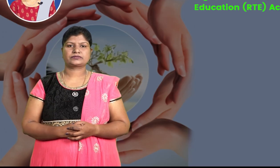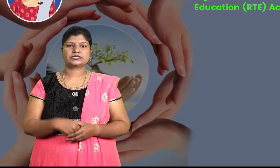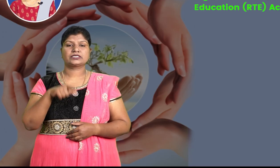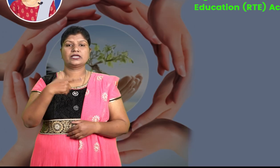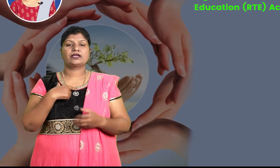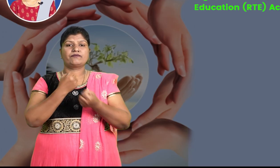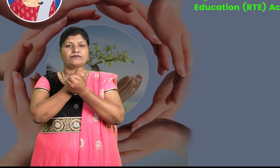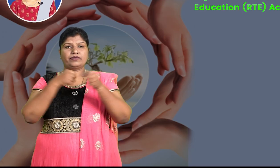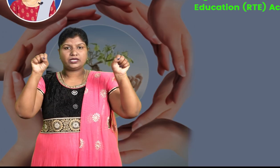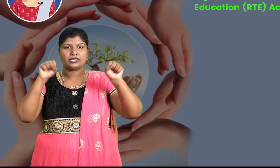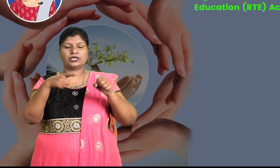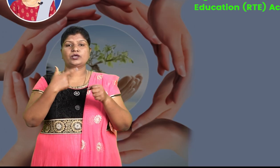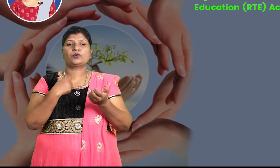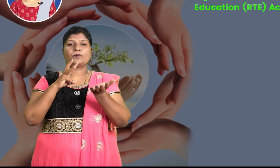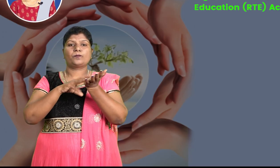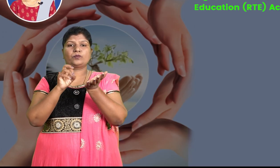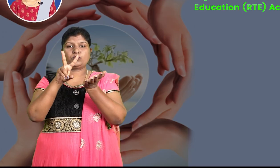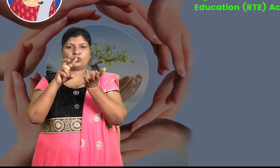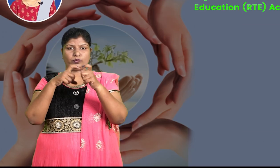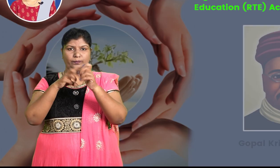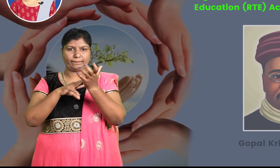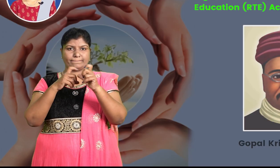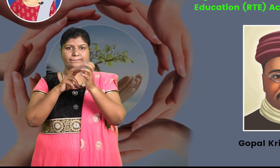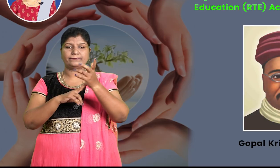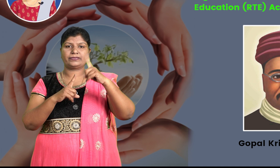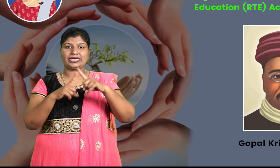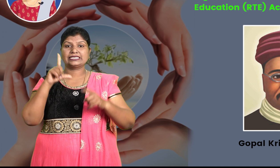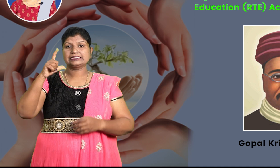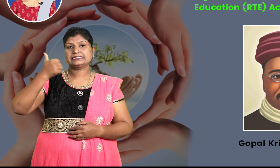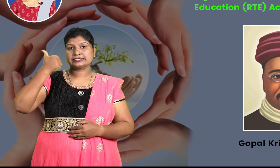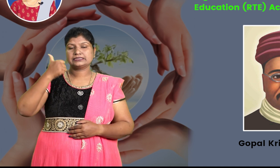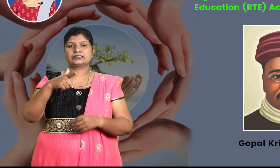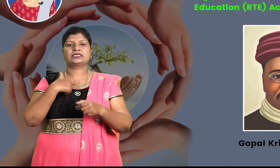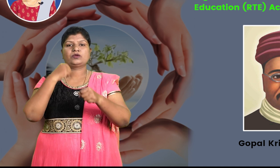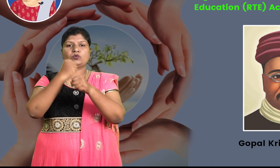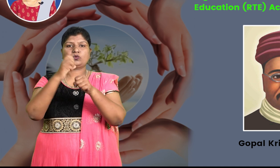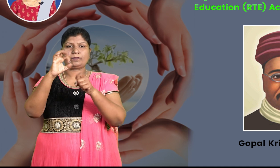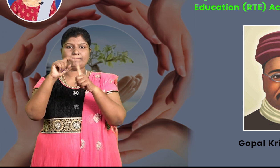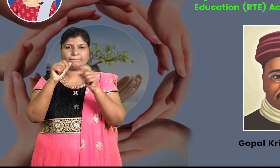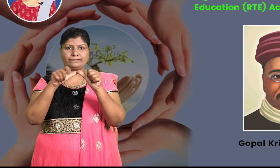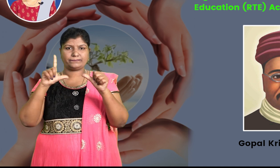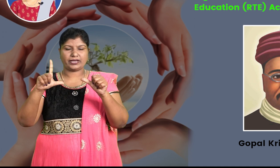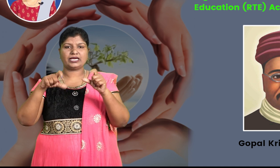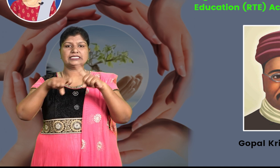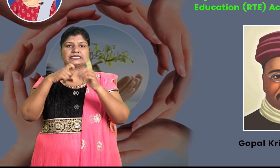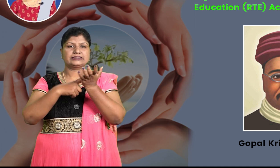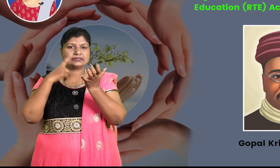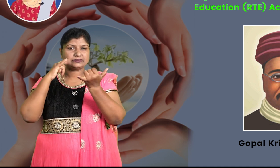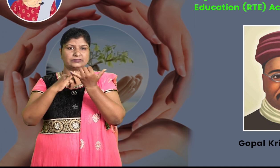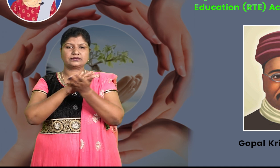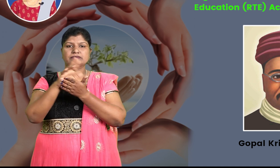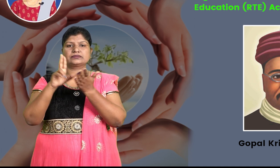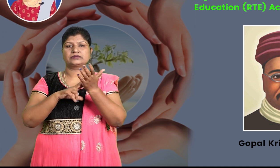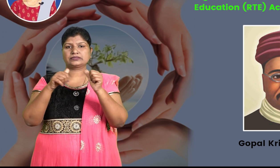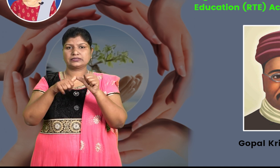Freedom movement leader Gopal Krishna Gokhale in 1911